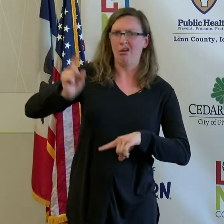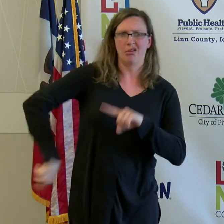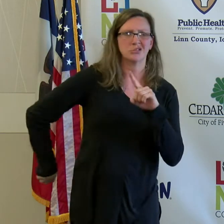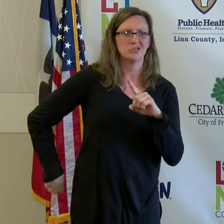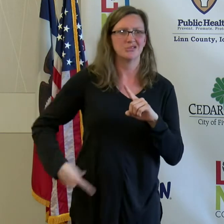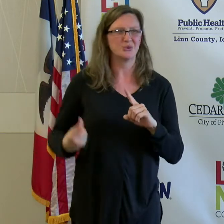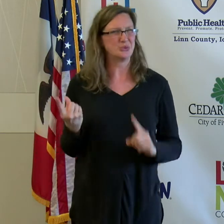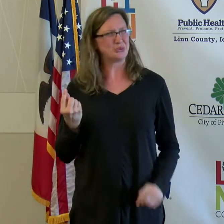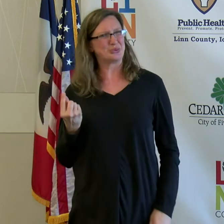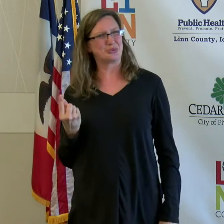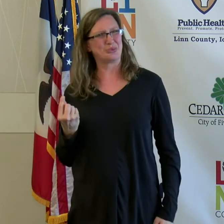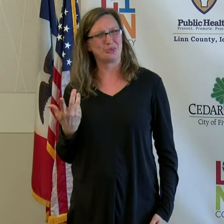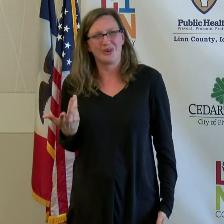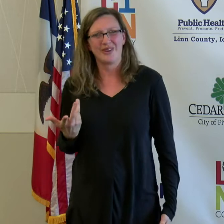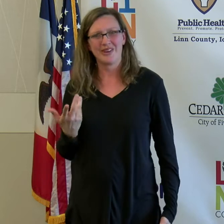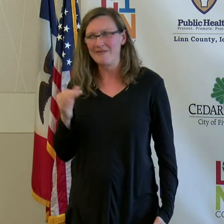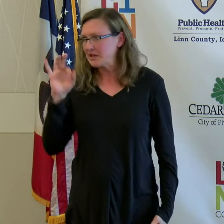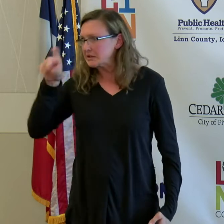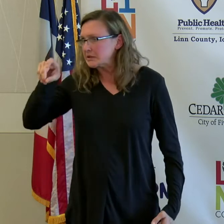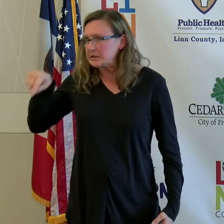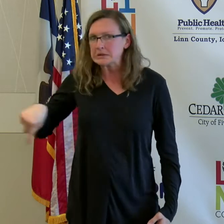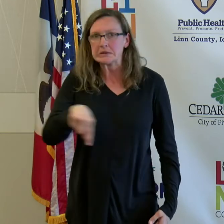resources and items they need?